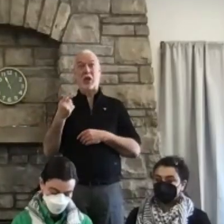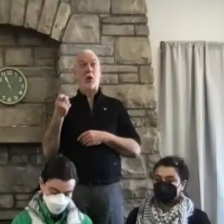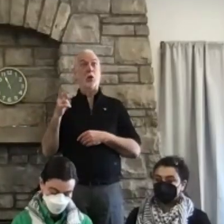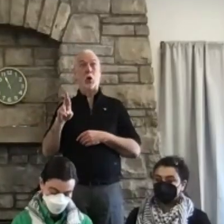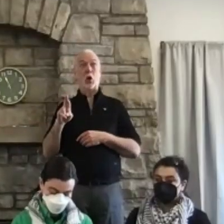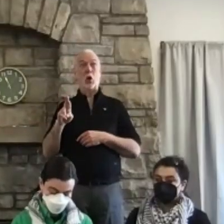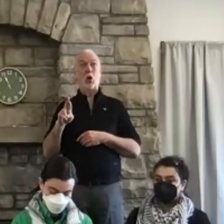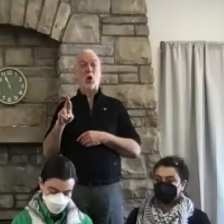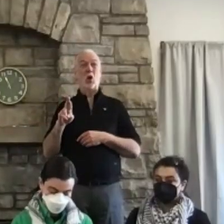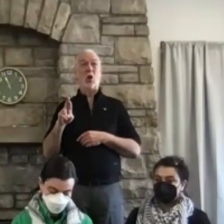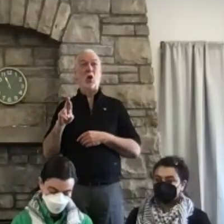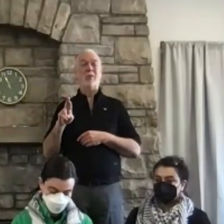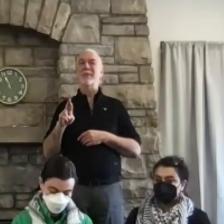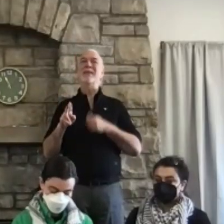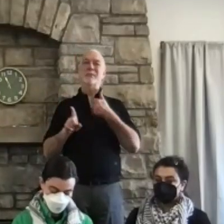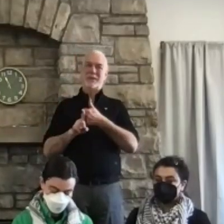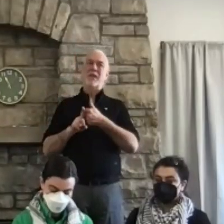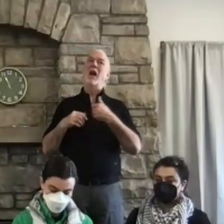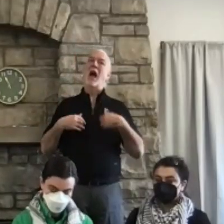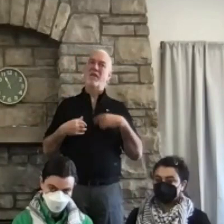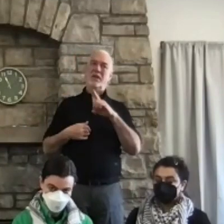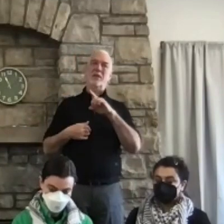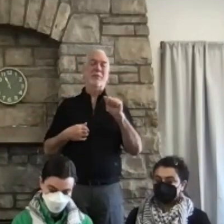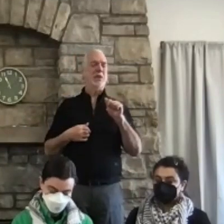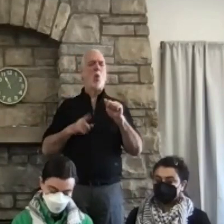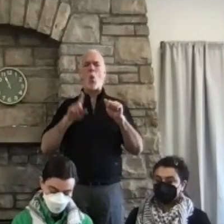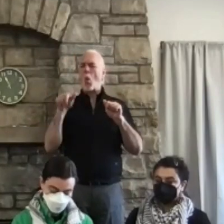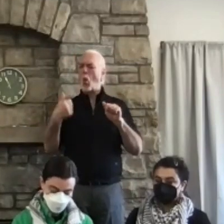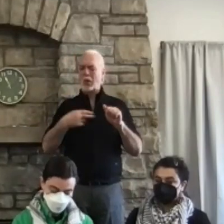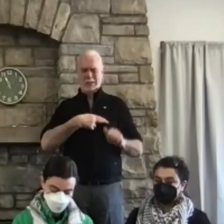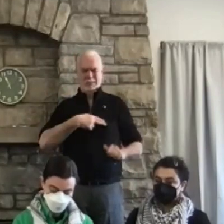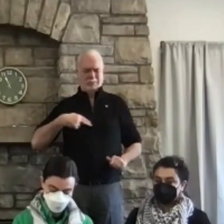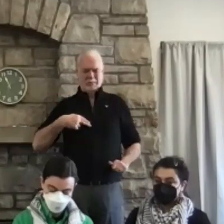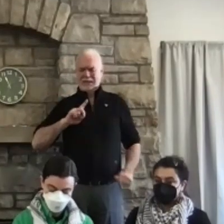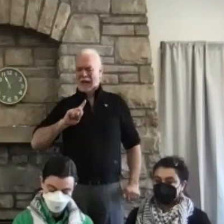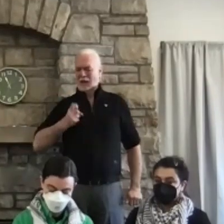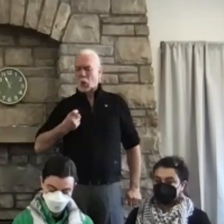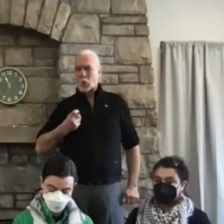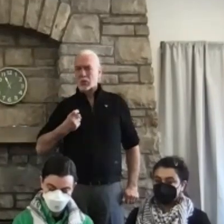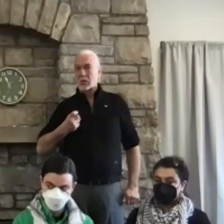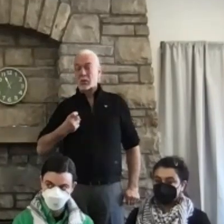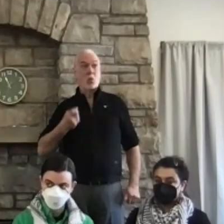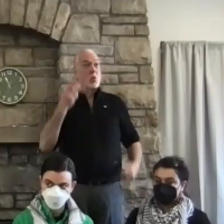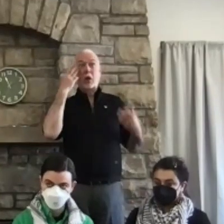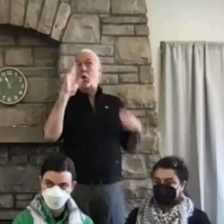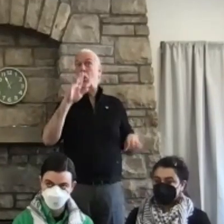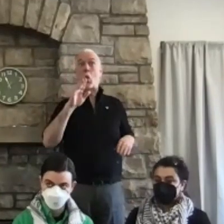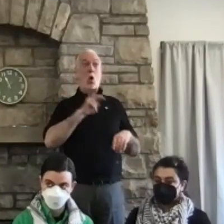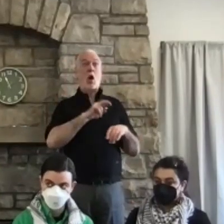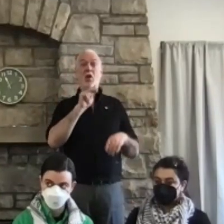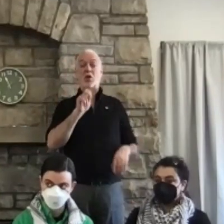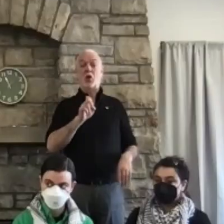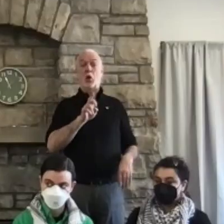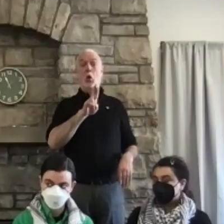at, are disabled. And that's only just diagnosed. You know, we don't know how many people are neurodivergent and